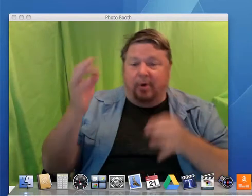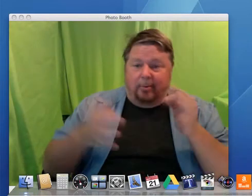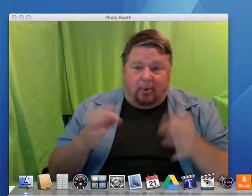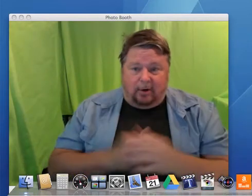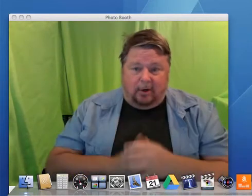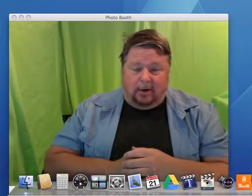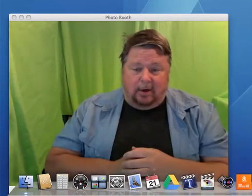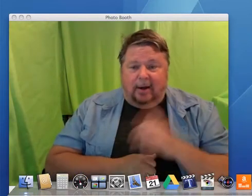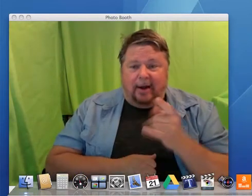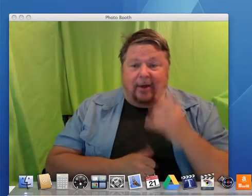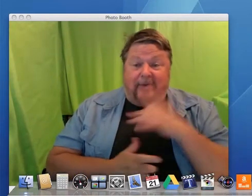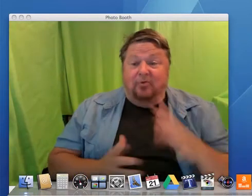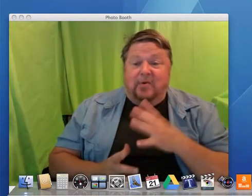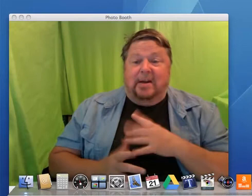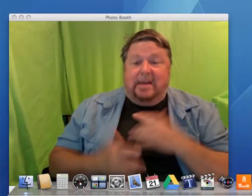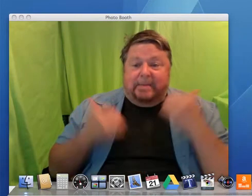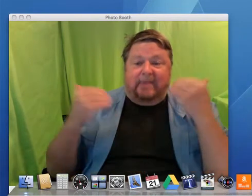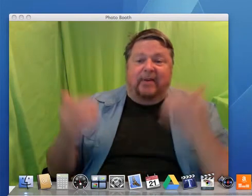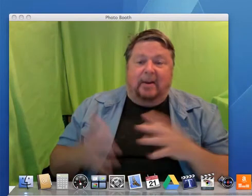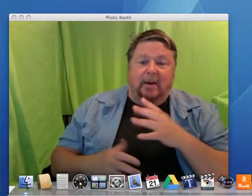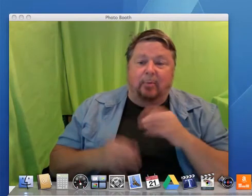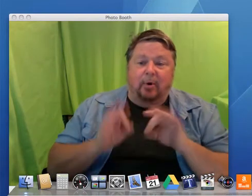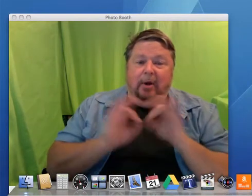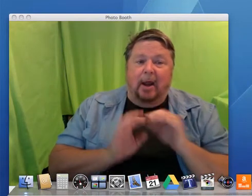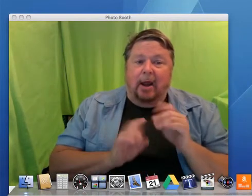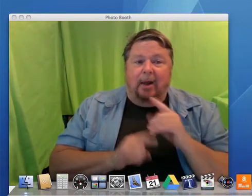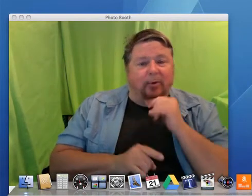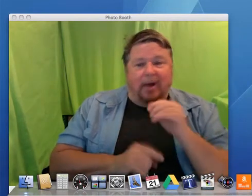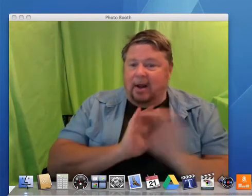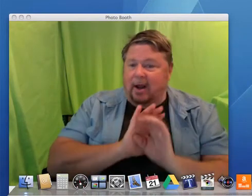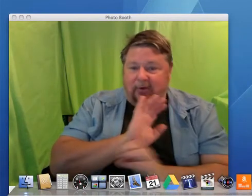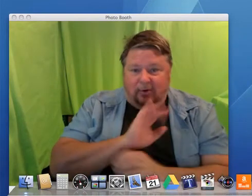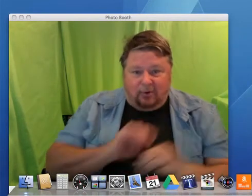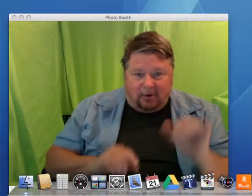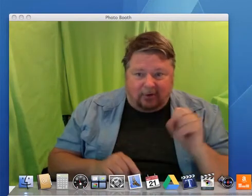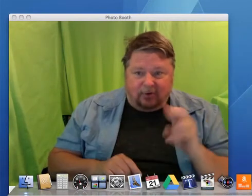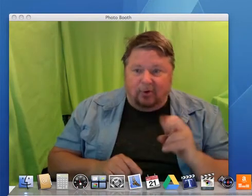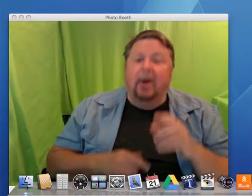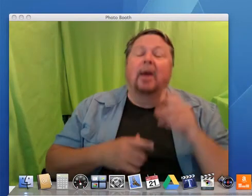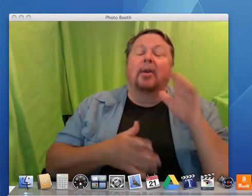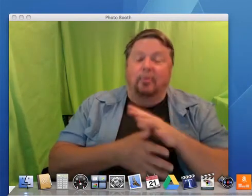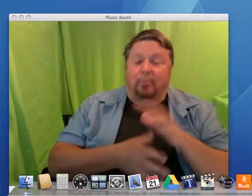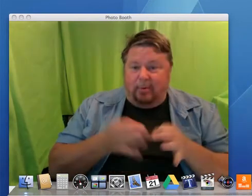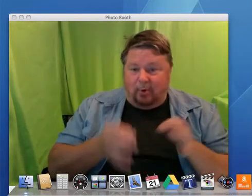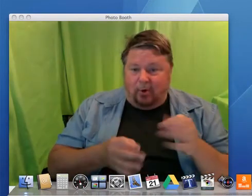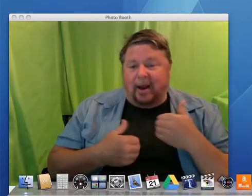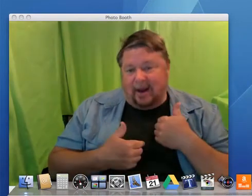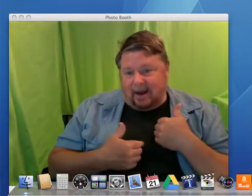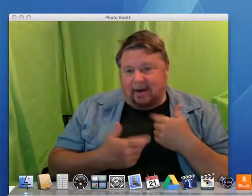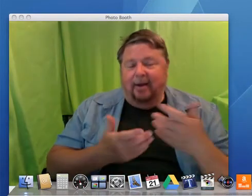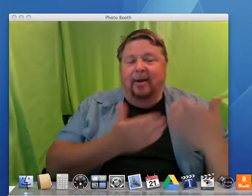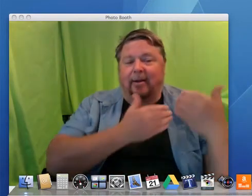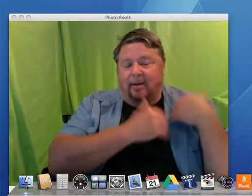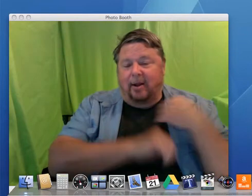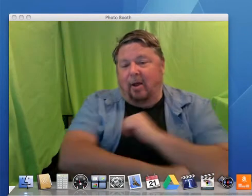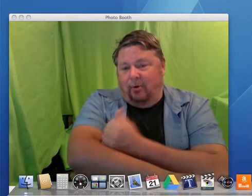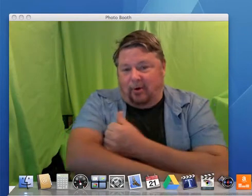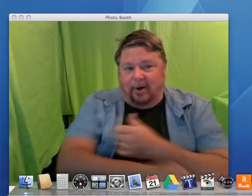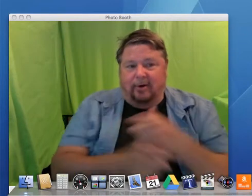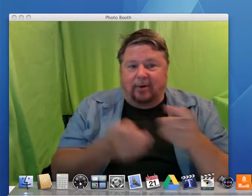Supreme Court. Now that sounds really big, fancy, and important. It was not a constitutional issue. The Supreme Court had